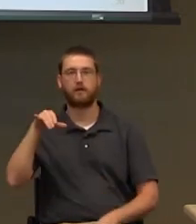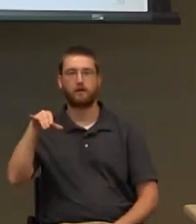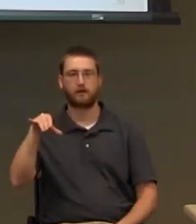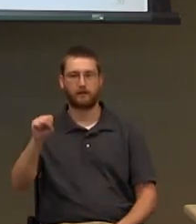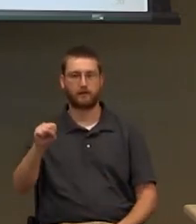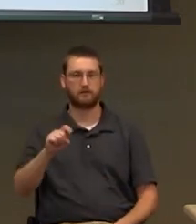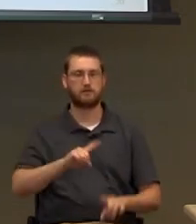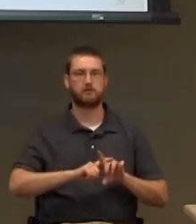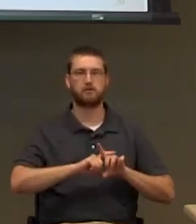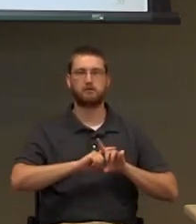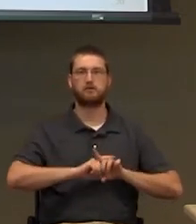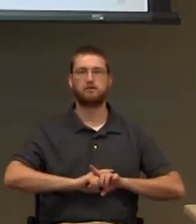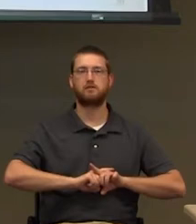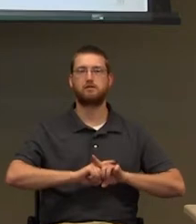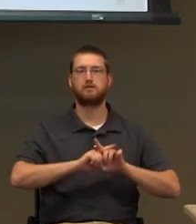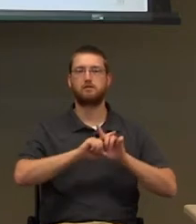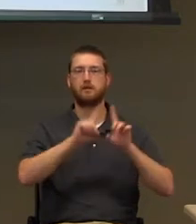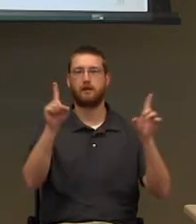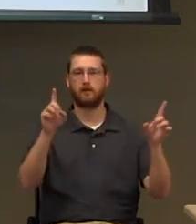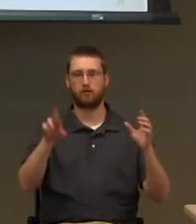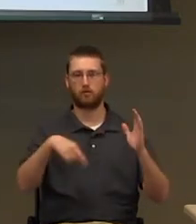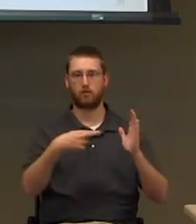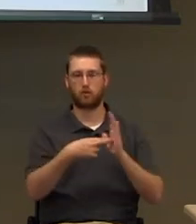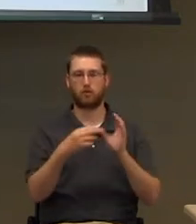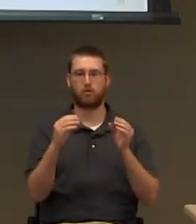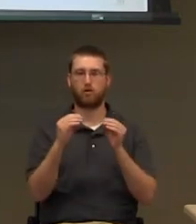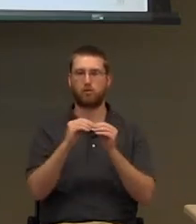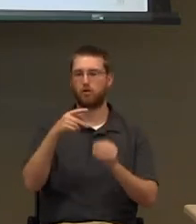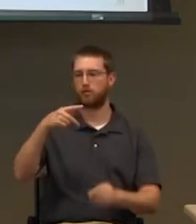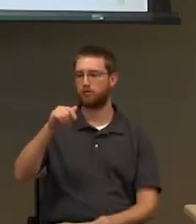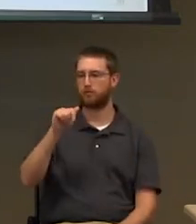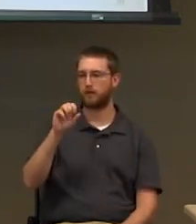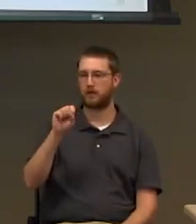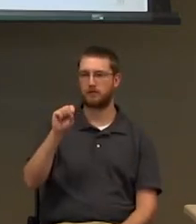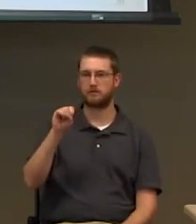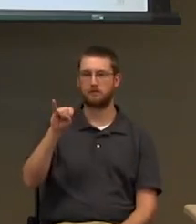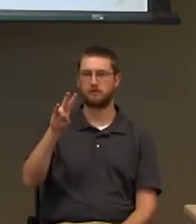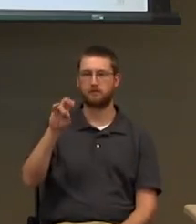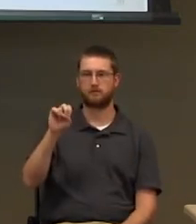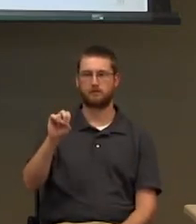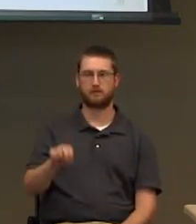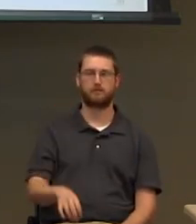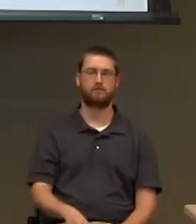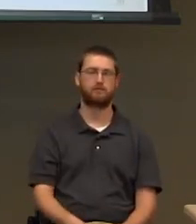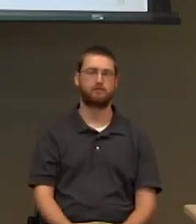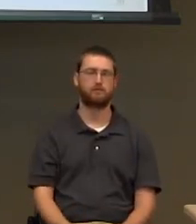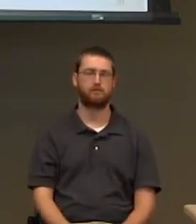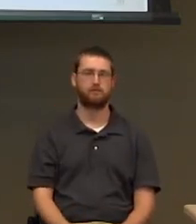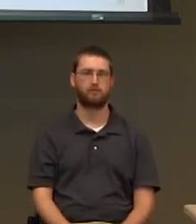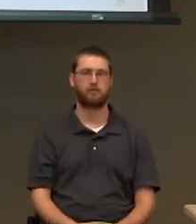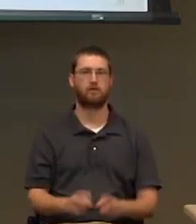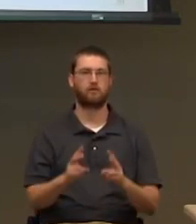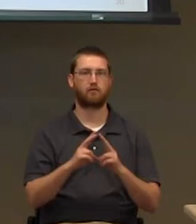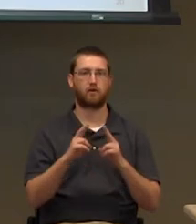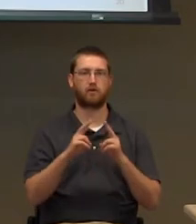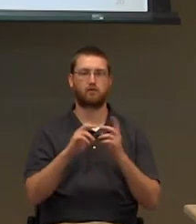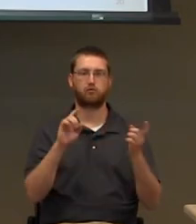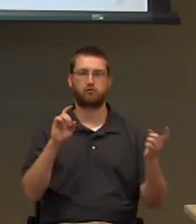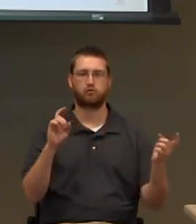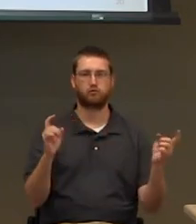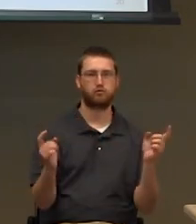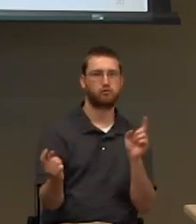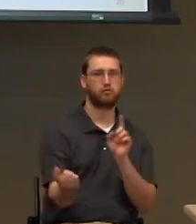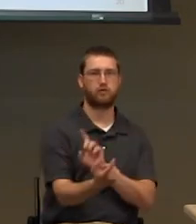substantially different role. It's a much more passive role in economic development than they've ever had. It's a substantial change.